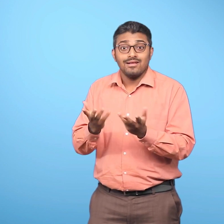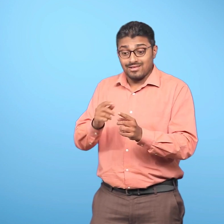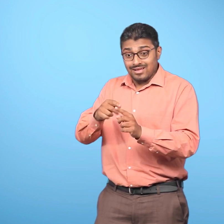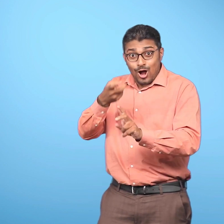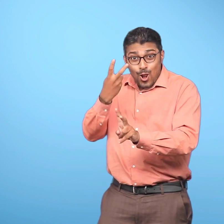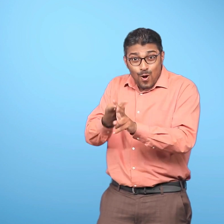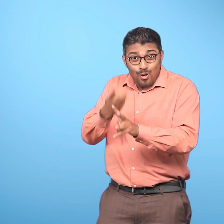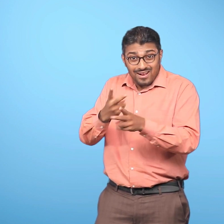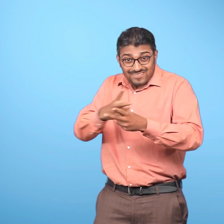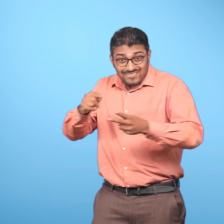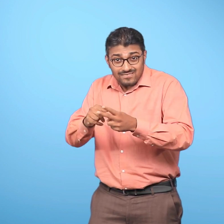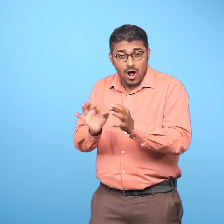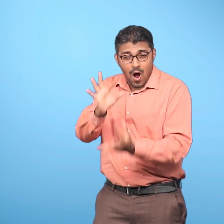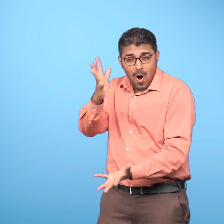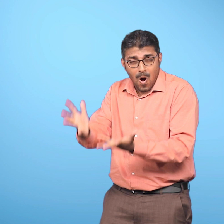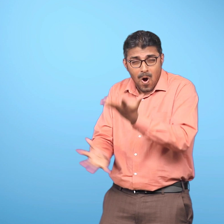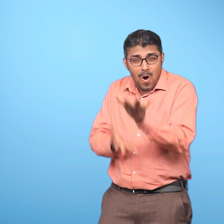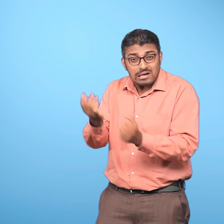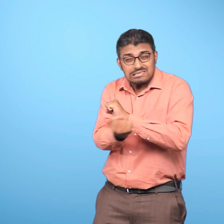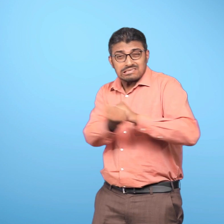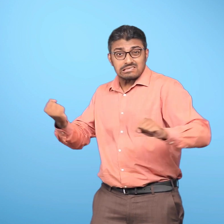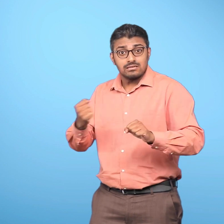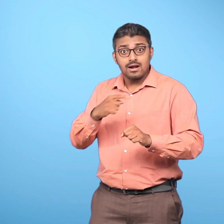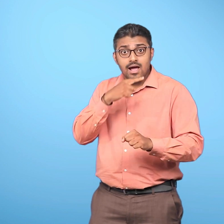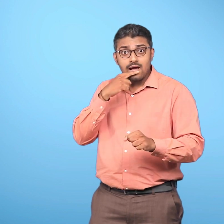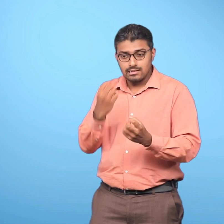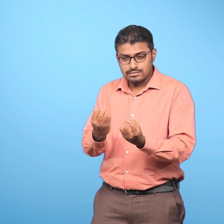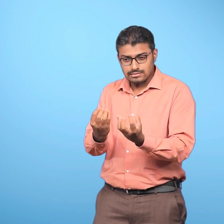A piece of iron is heated till it becomes red hot.